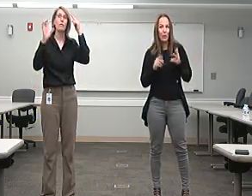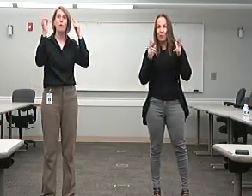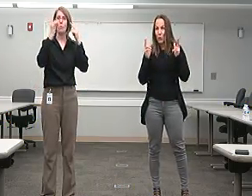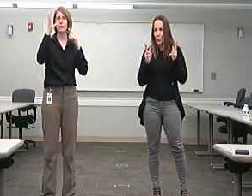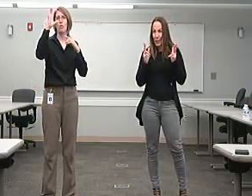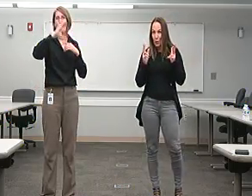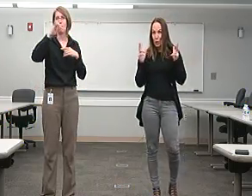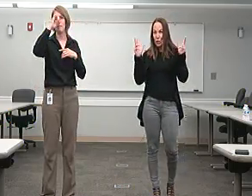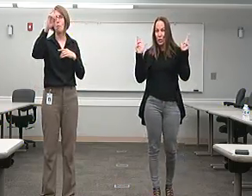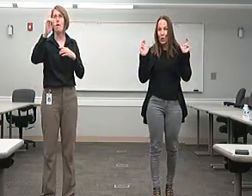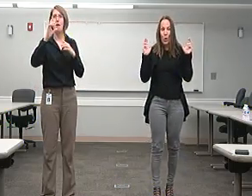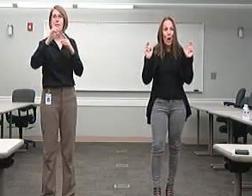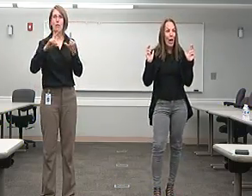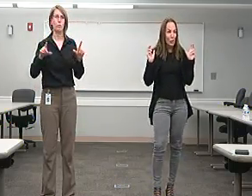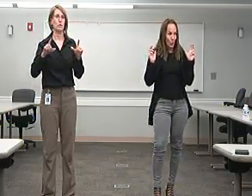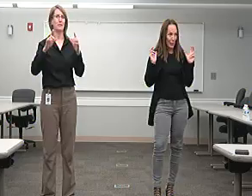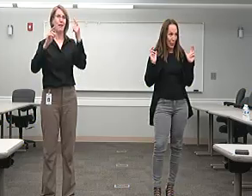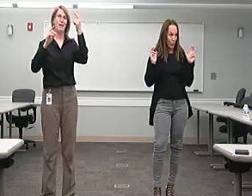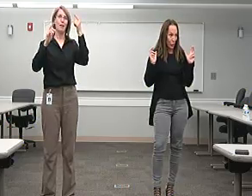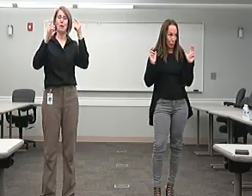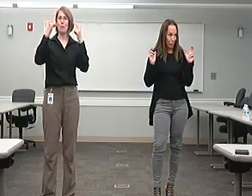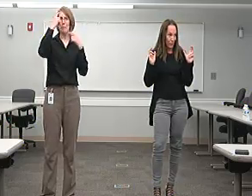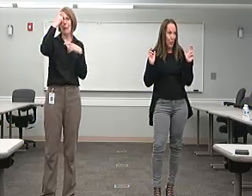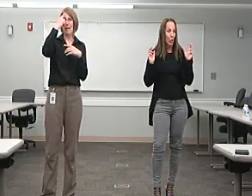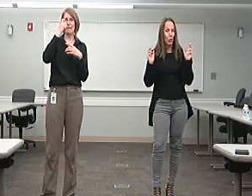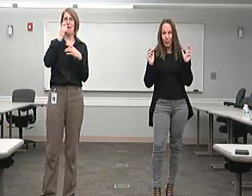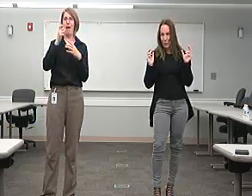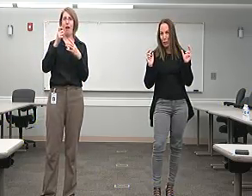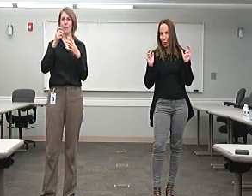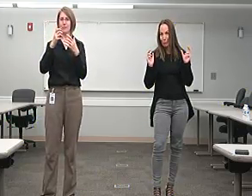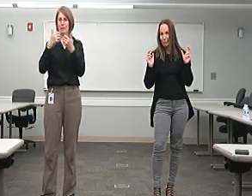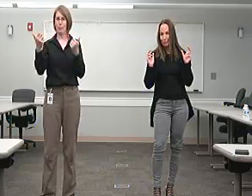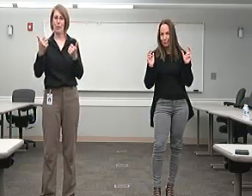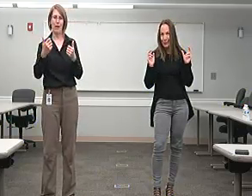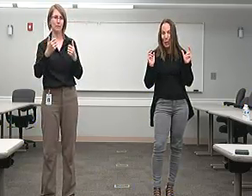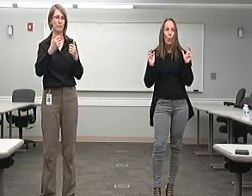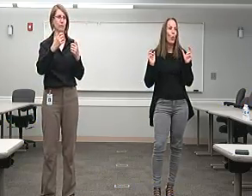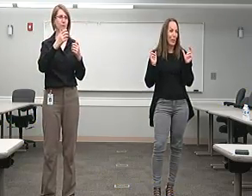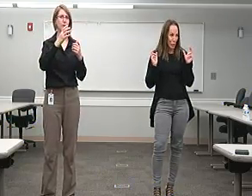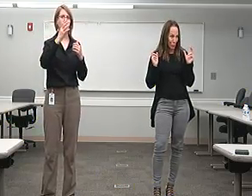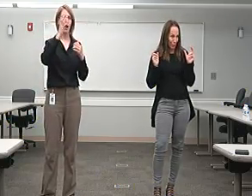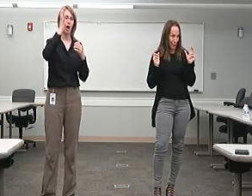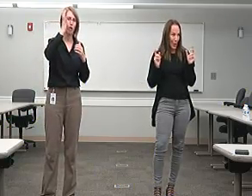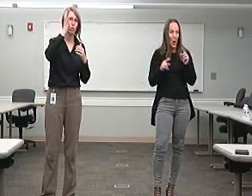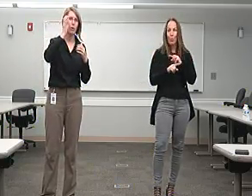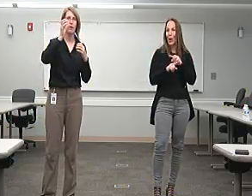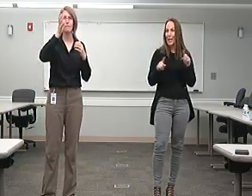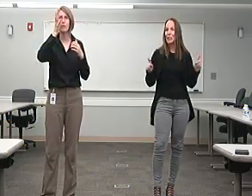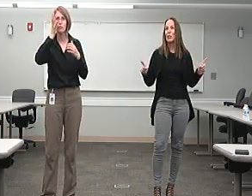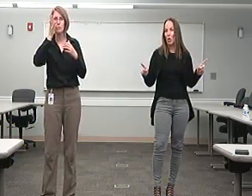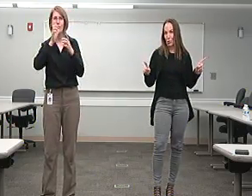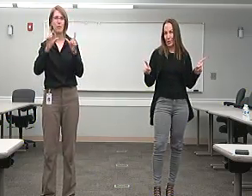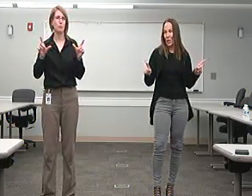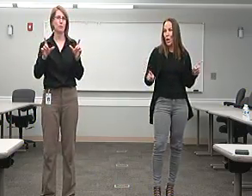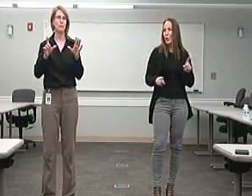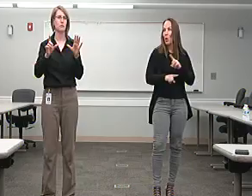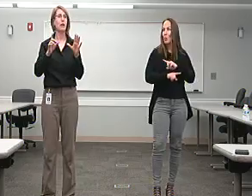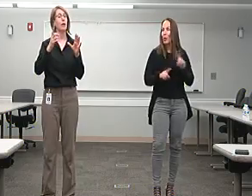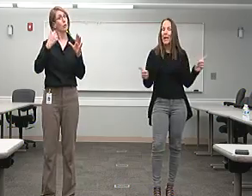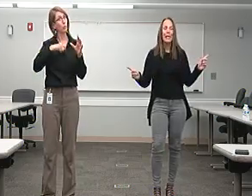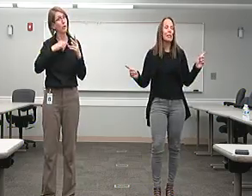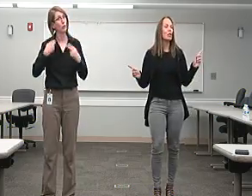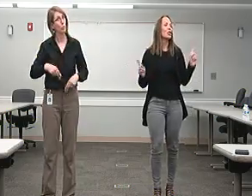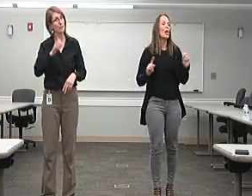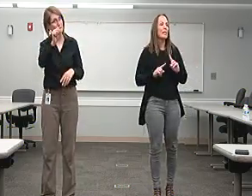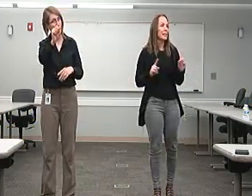language or auditory language. Humans do. We do. Brains don't. So a brain is just